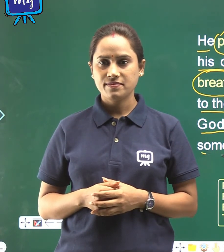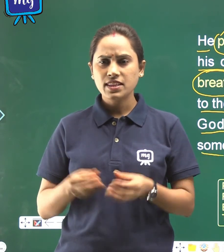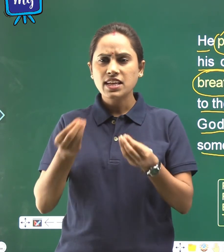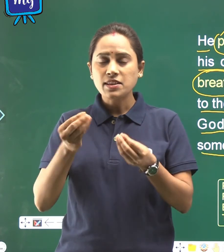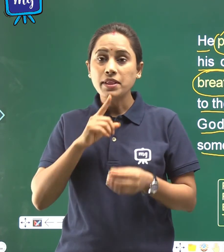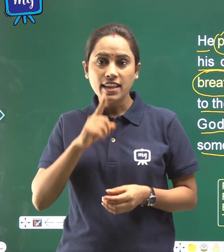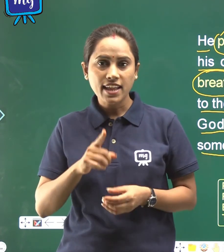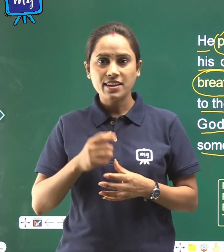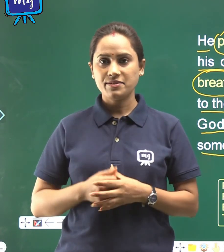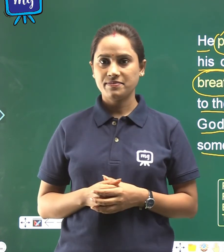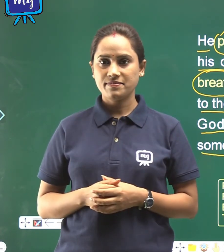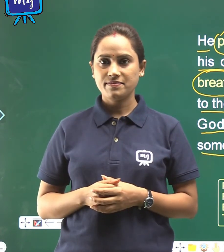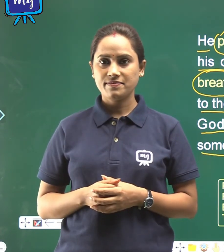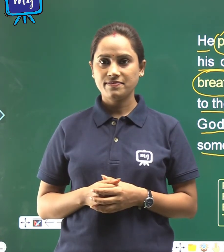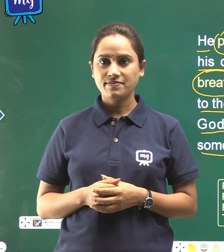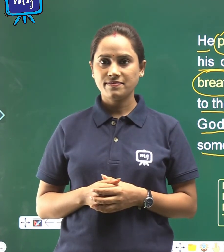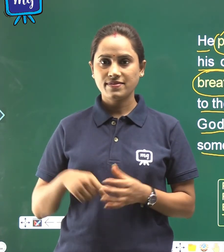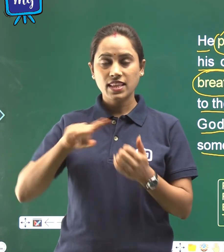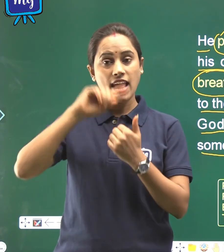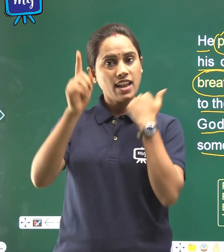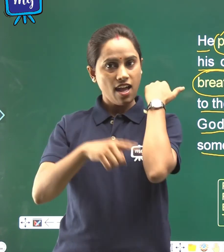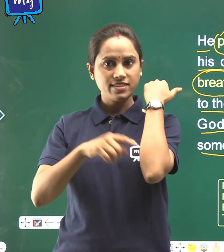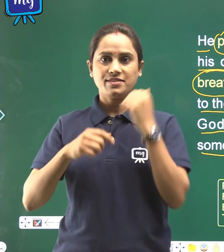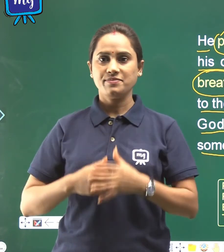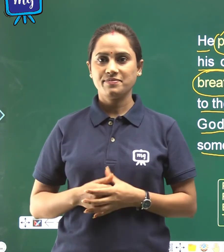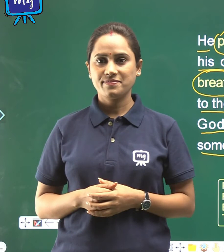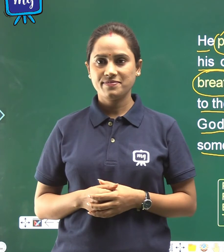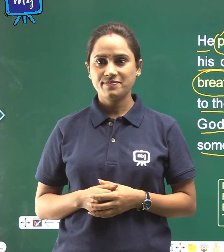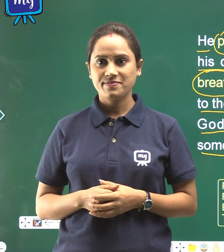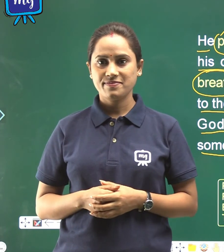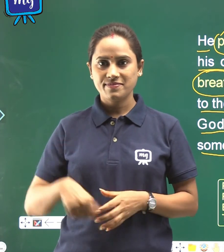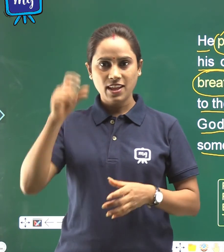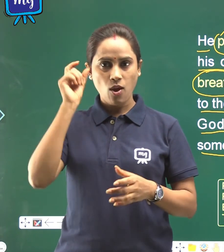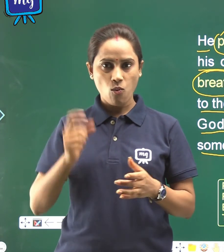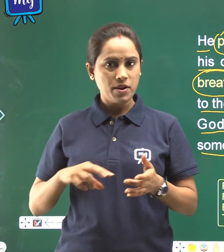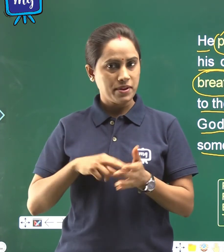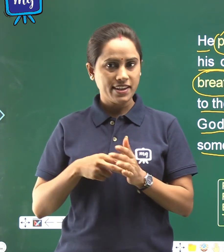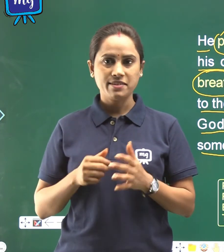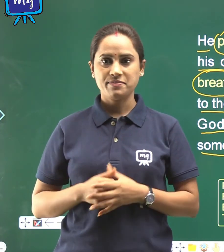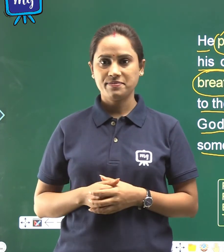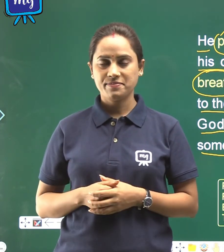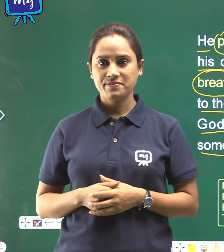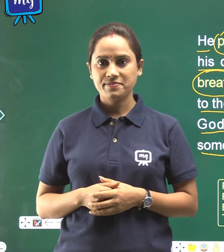something real at last. Word meaning: